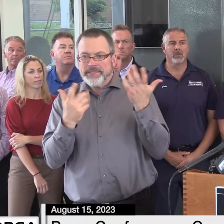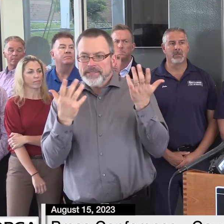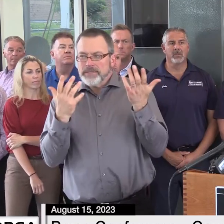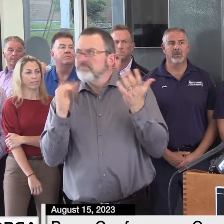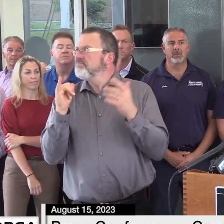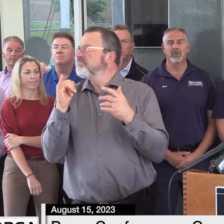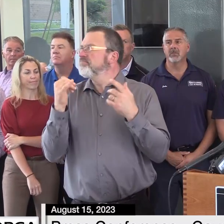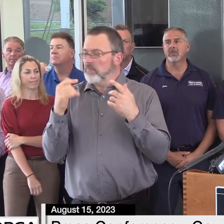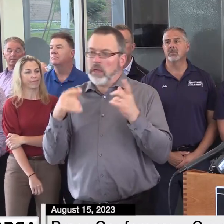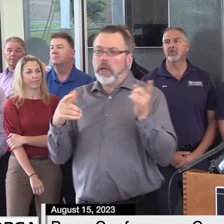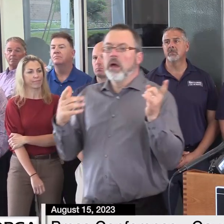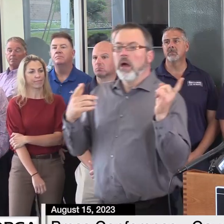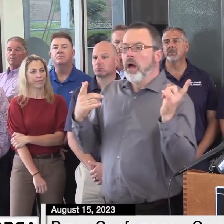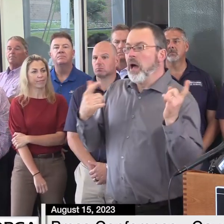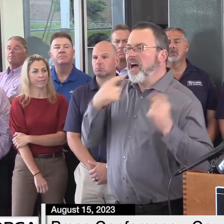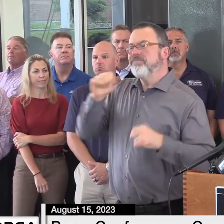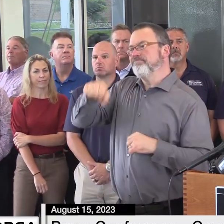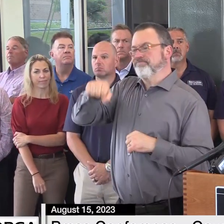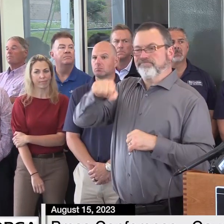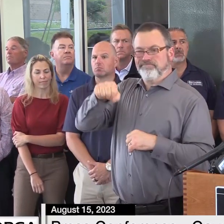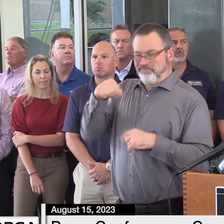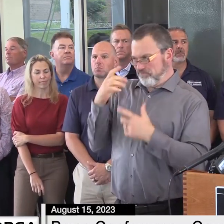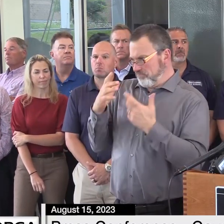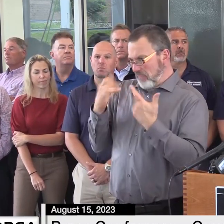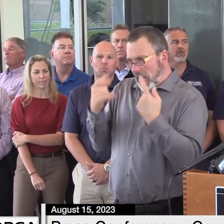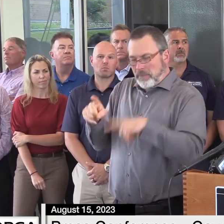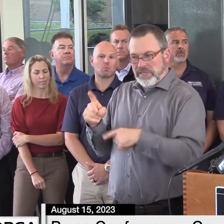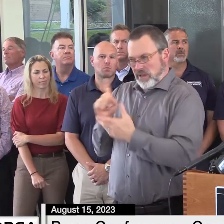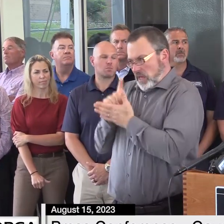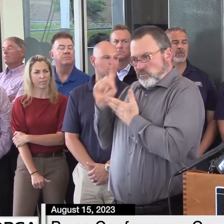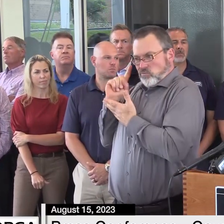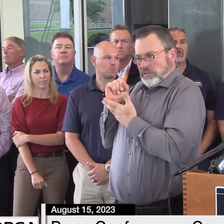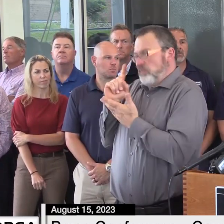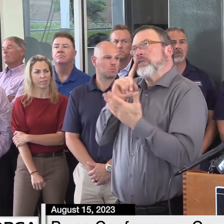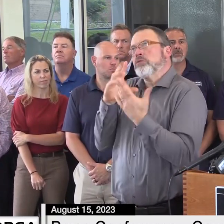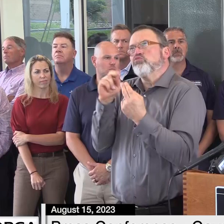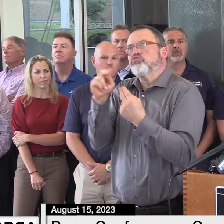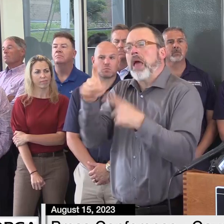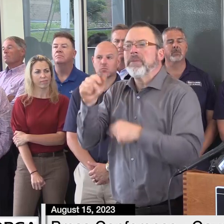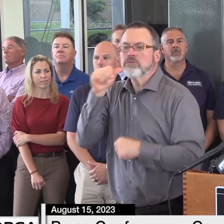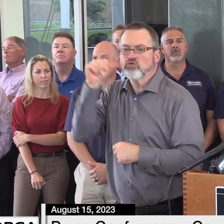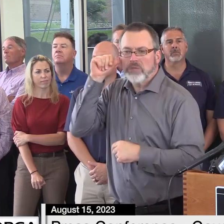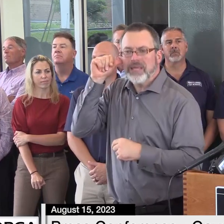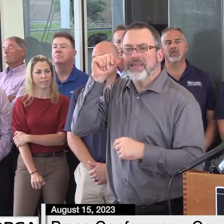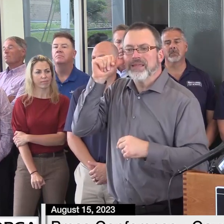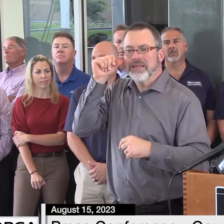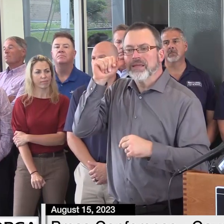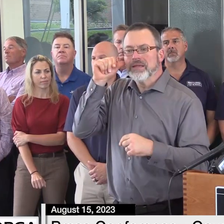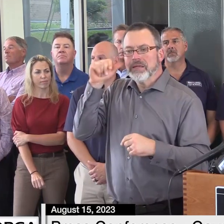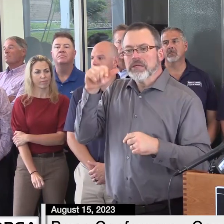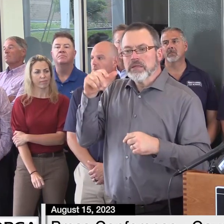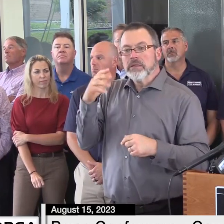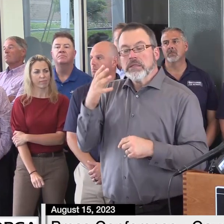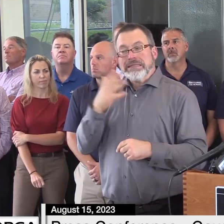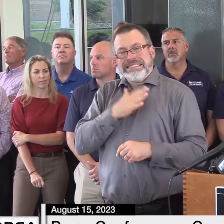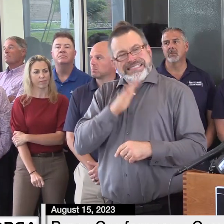day before. And so at this point, we're going to be formally requesting that they reopen